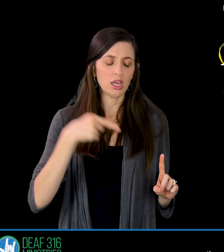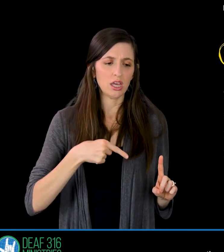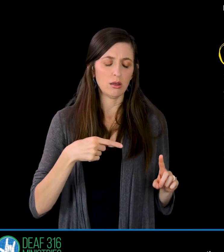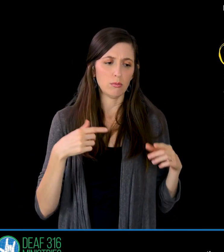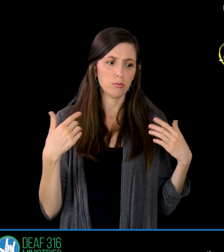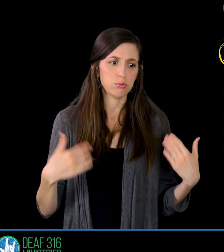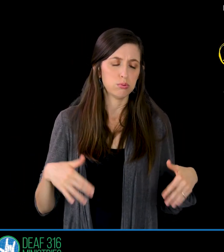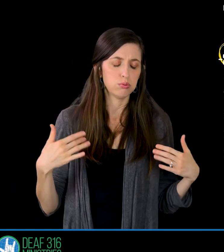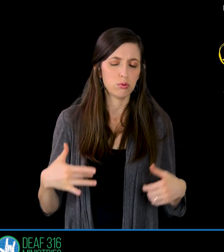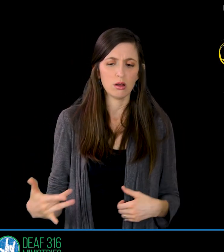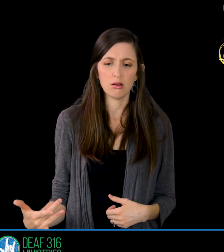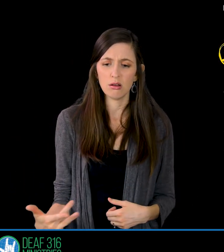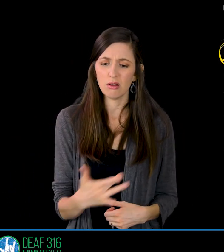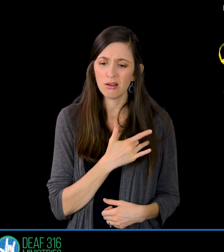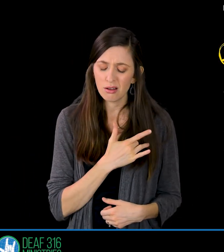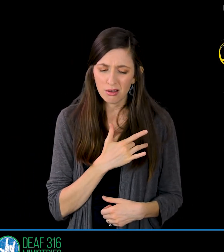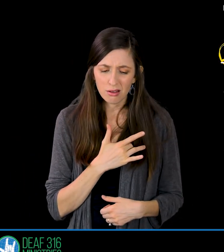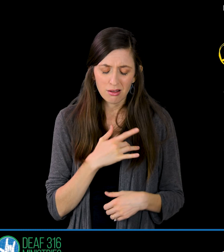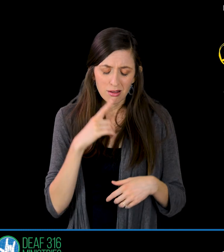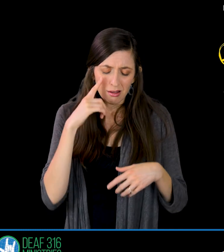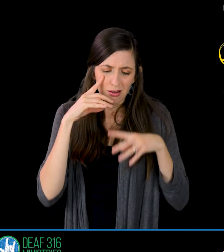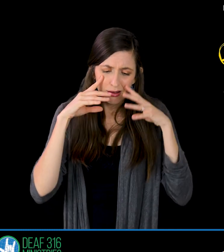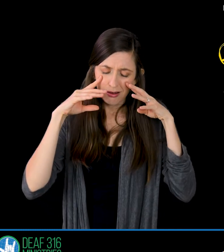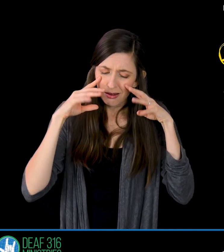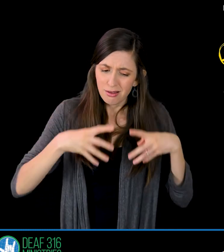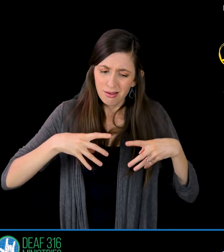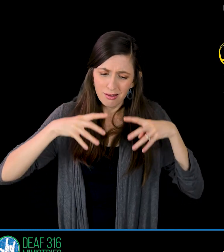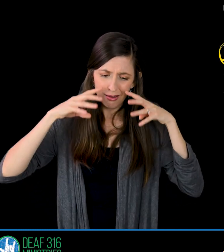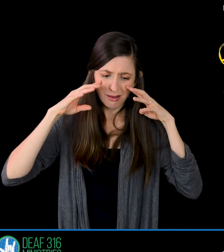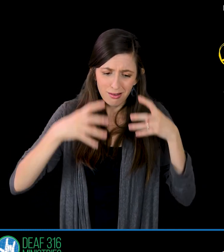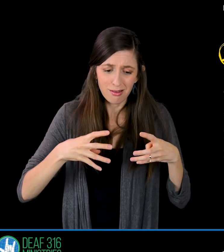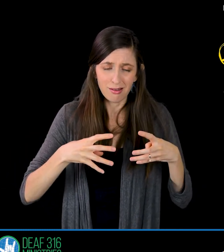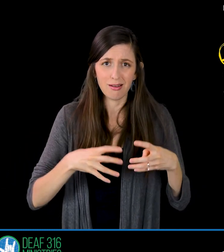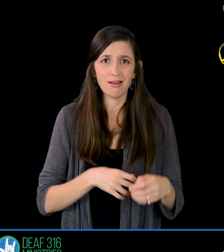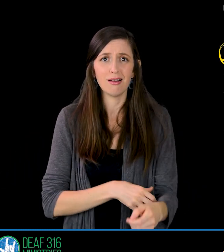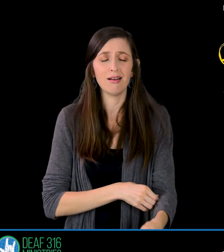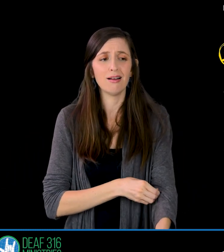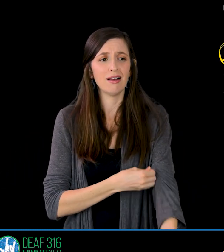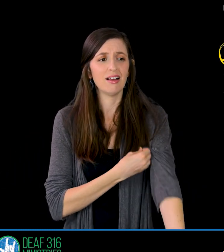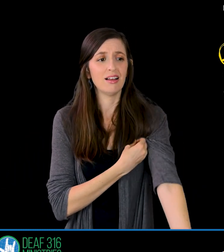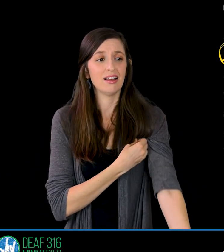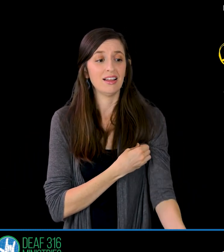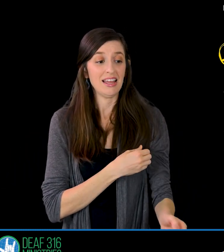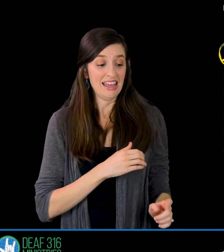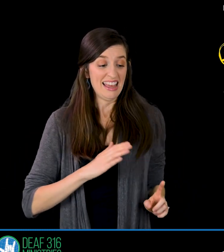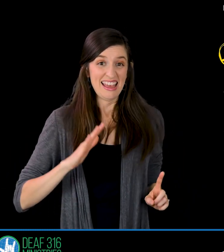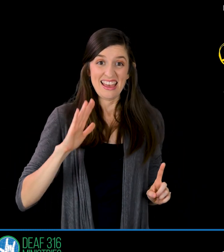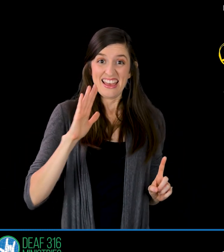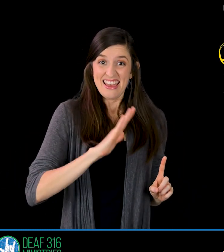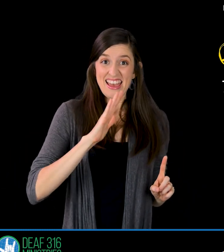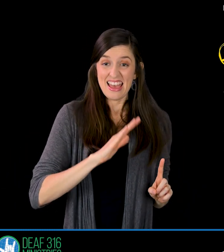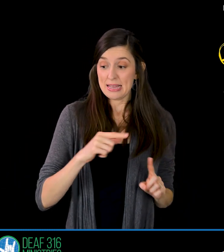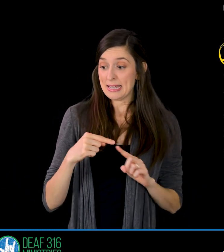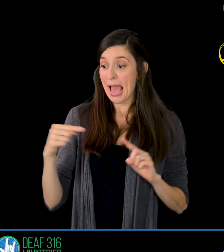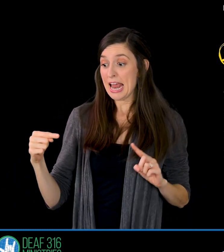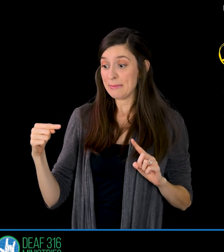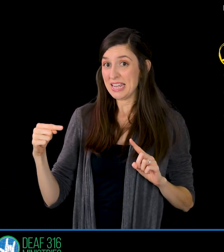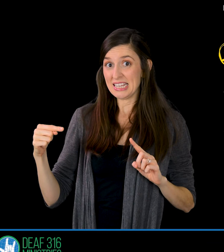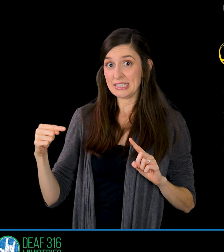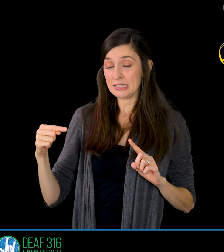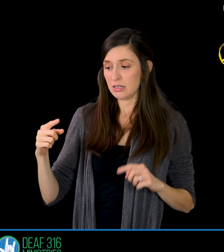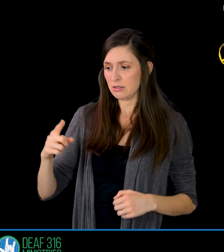tears flowing Paul did not rejoice in the destruction